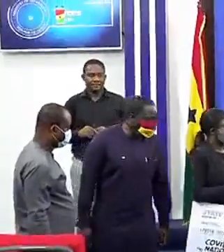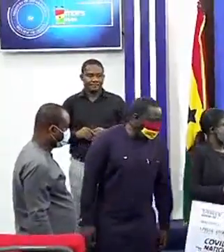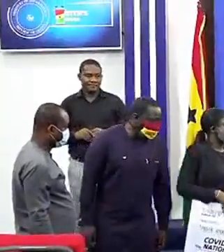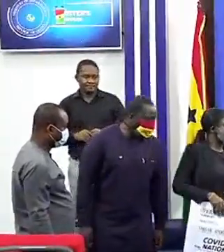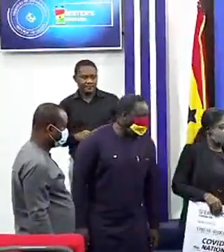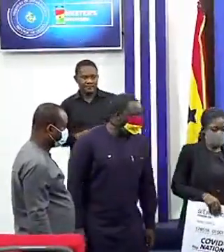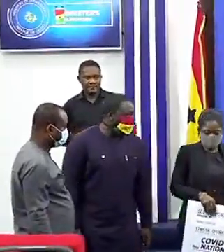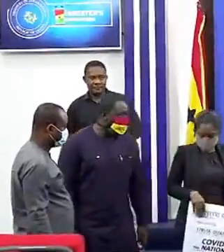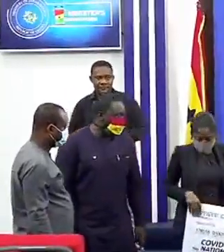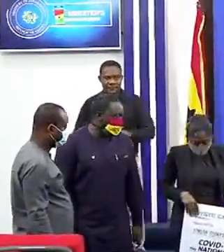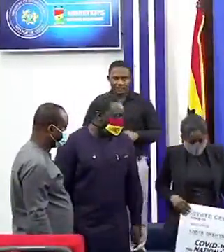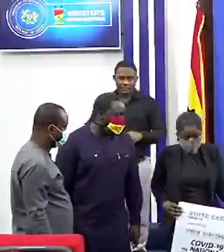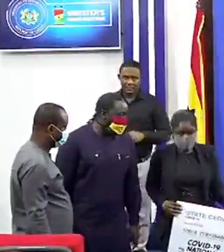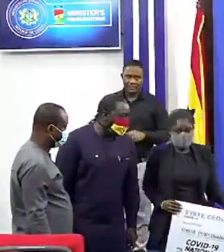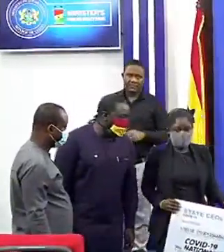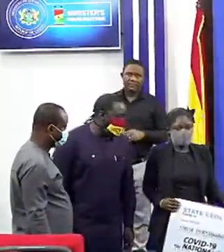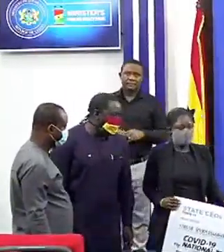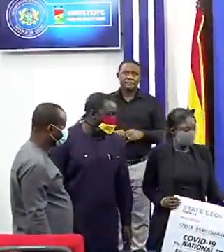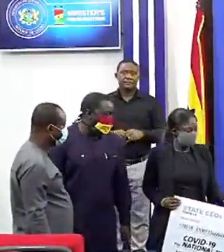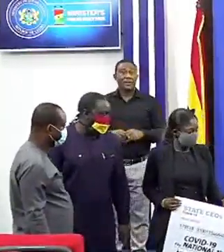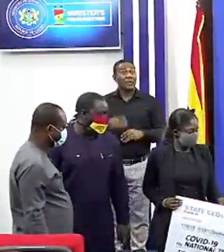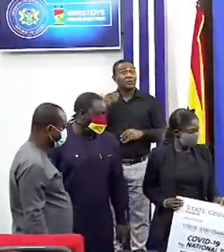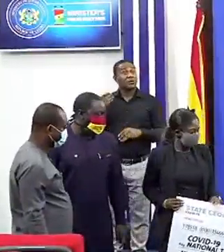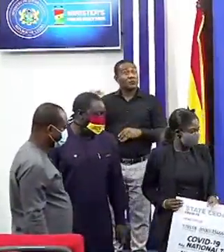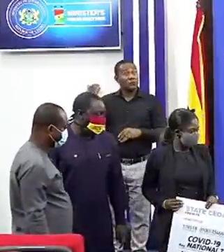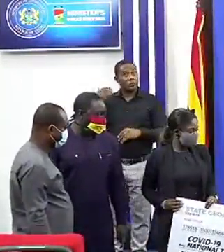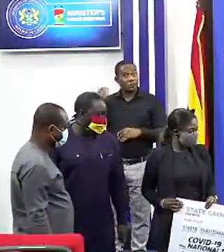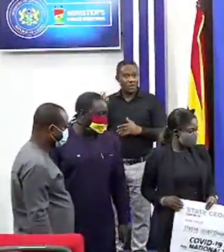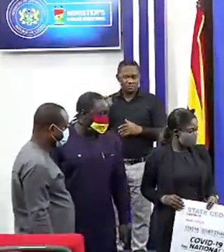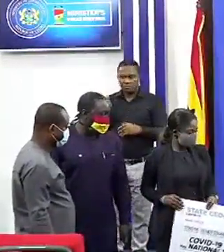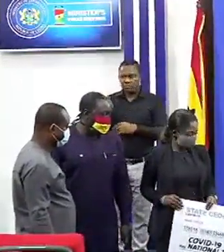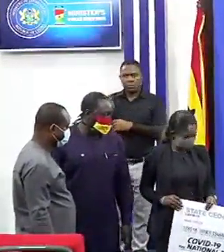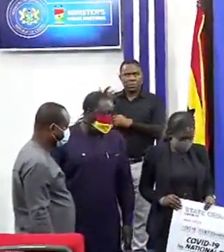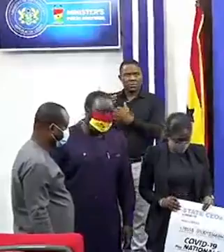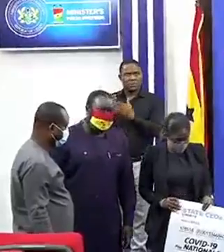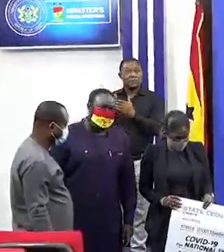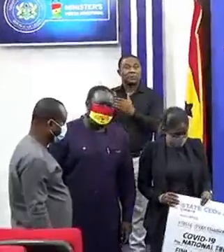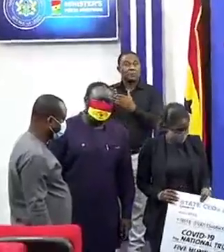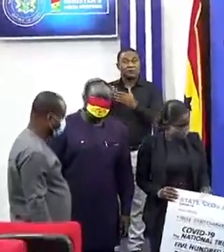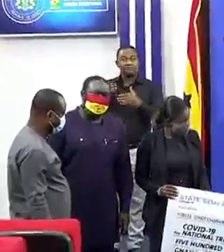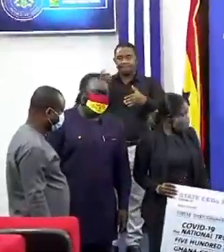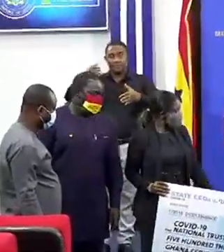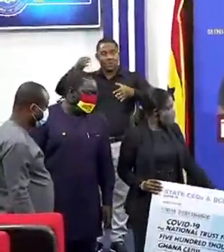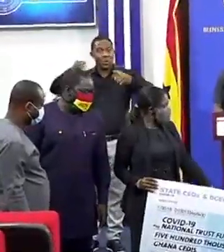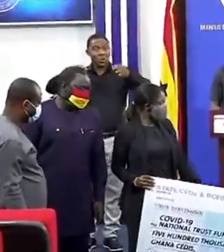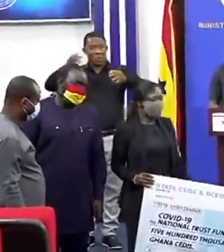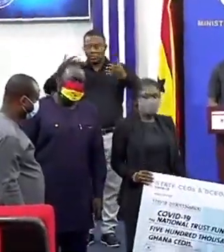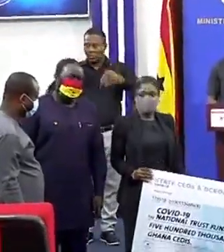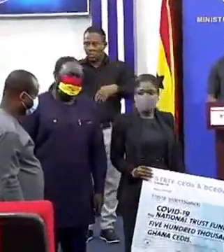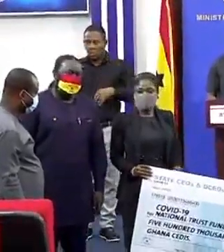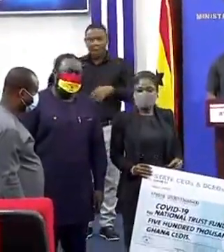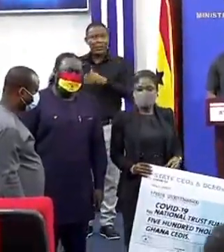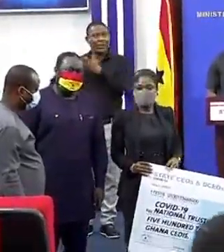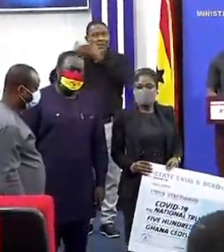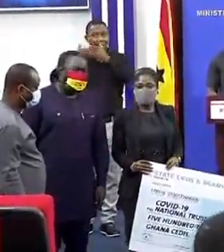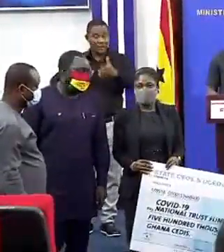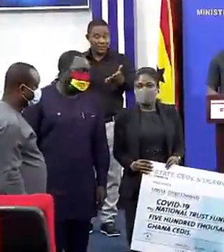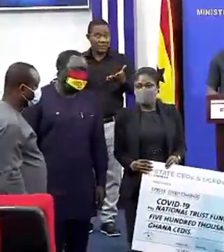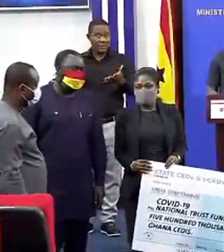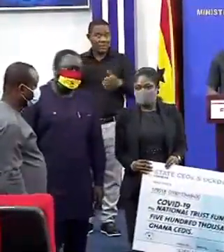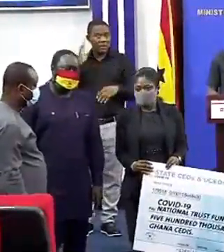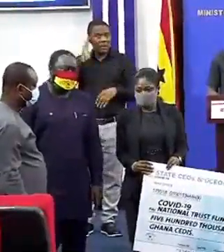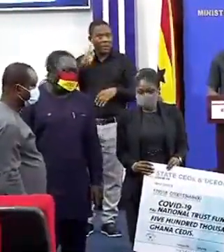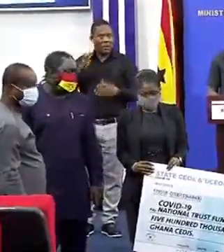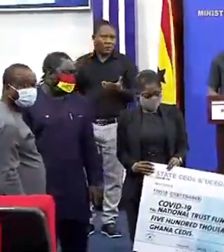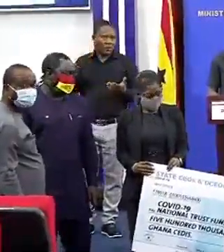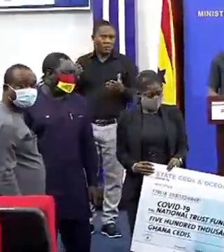by the former Chief Justice, Madam Sophia Akufo, and they are going to administer that fund in accordance with the law that